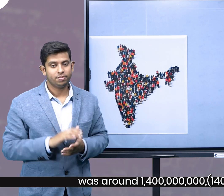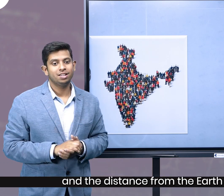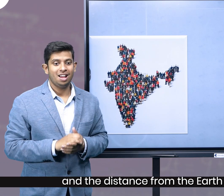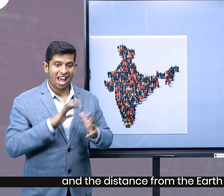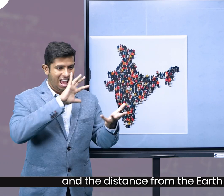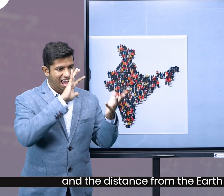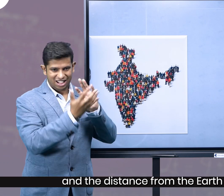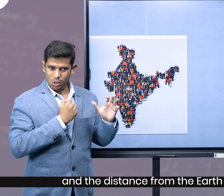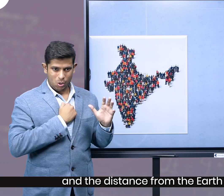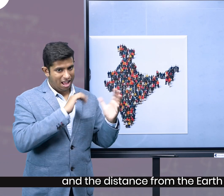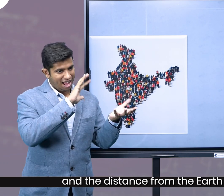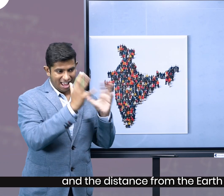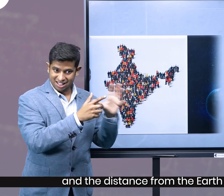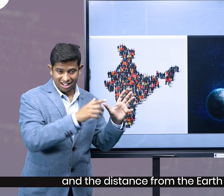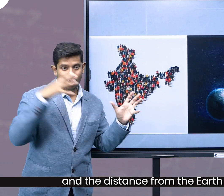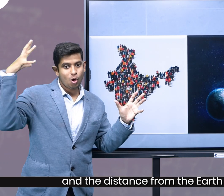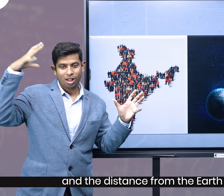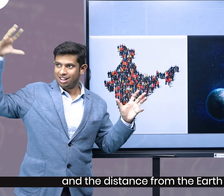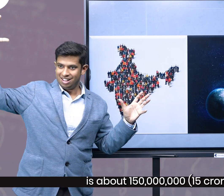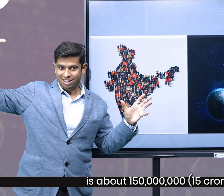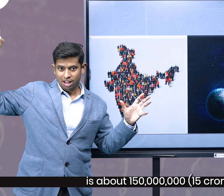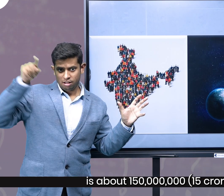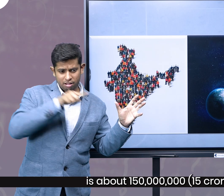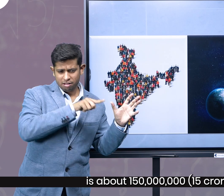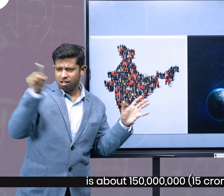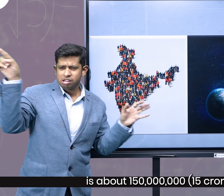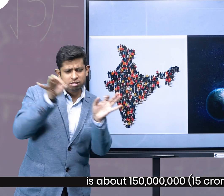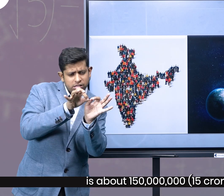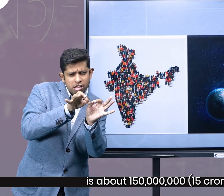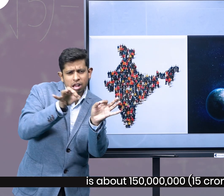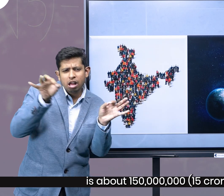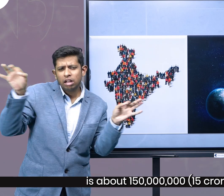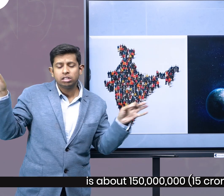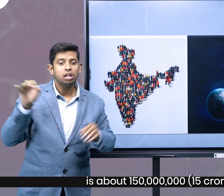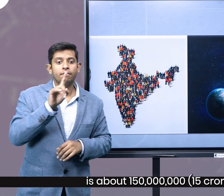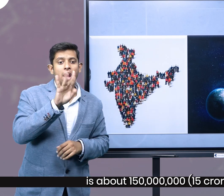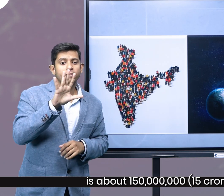and the distance from the Earth to the Sun is about 15 crore kilometers.